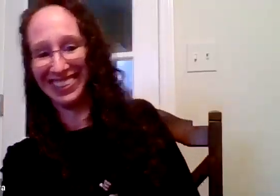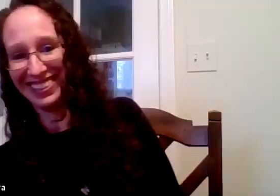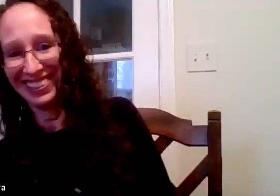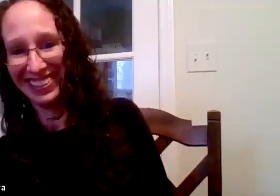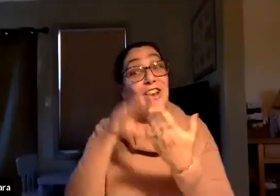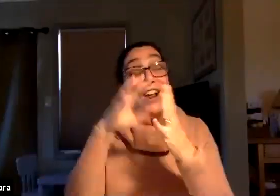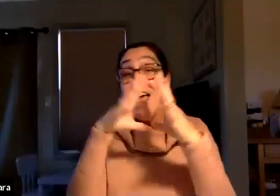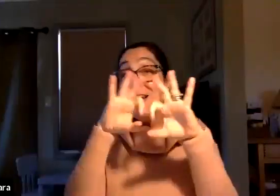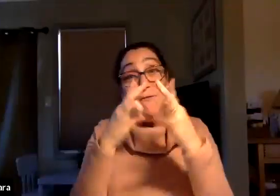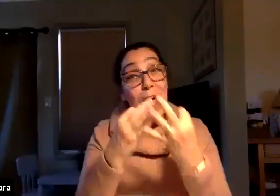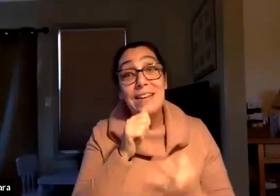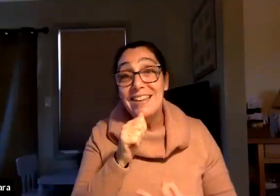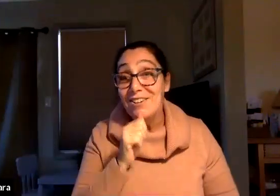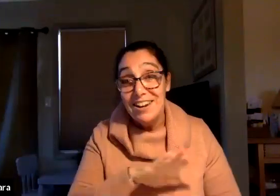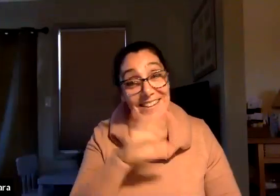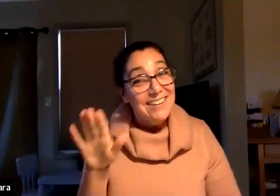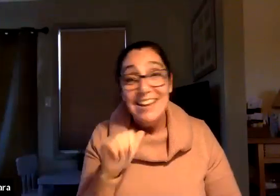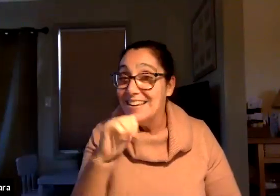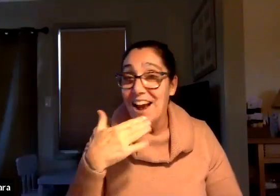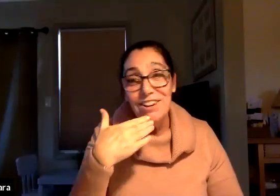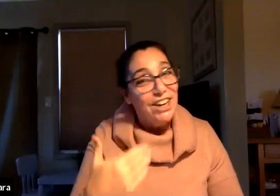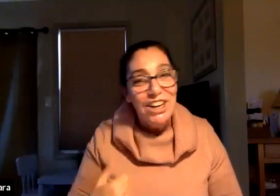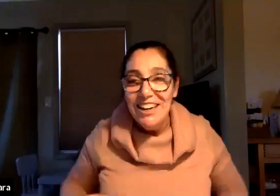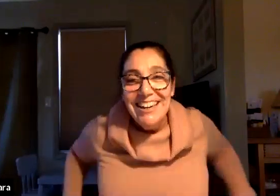You're going to learn a lot of family secrets. That's not really good.